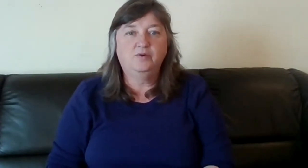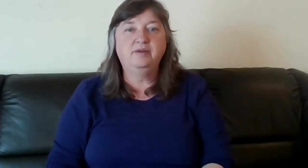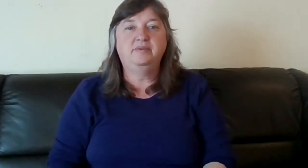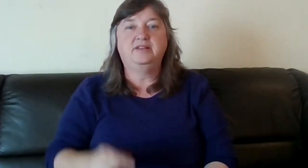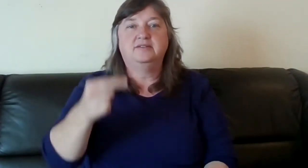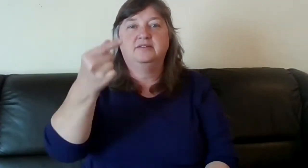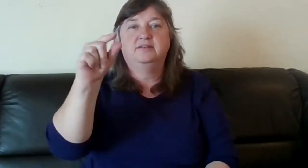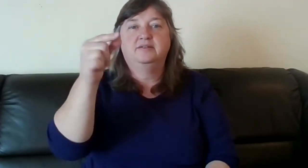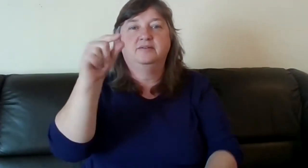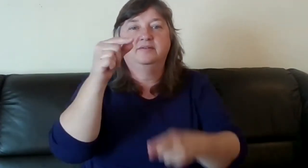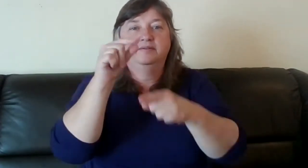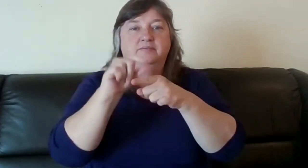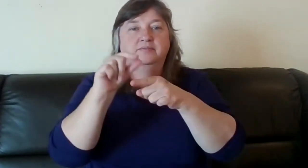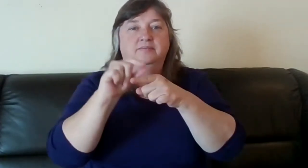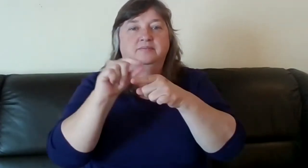green beans,